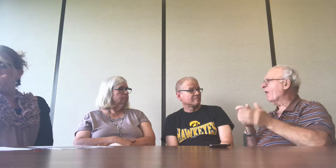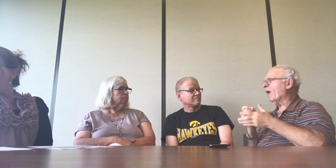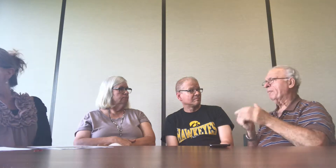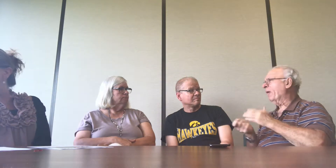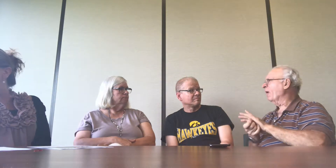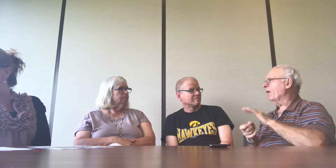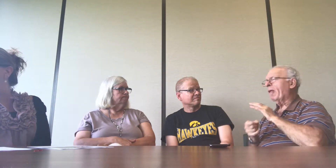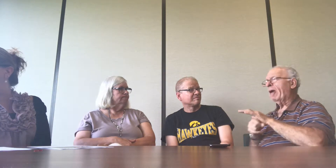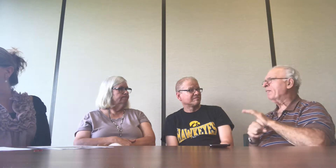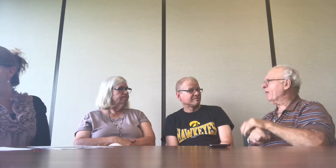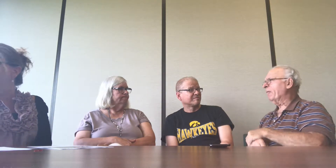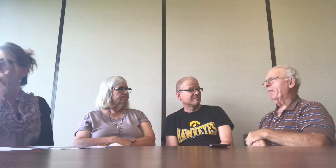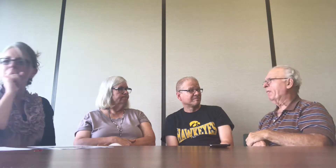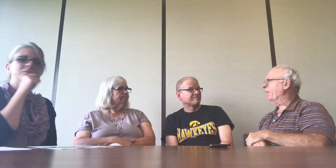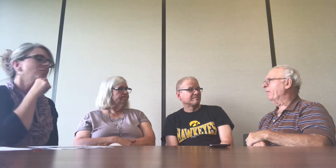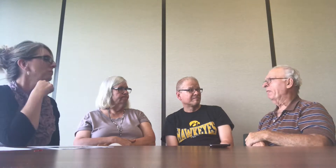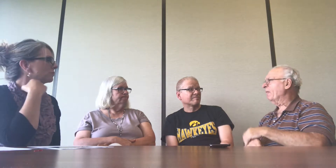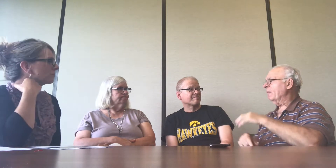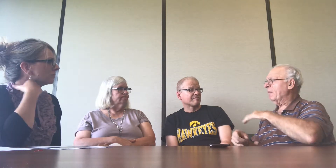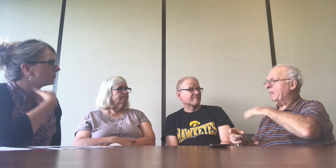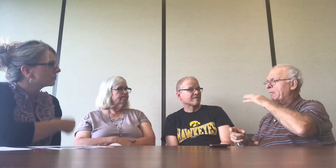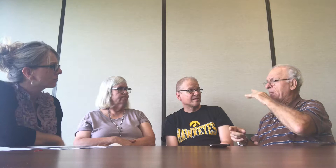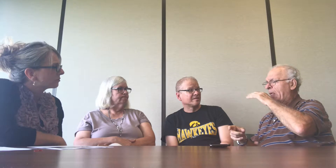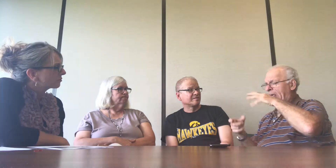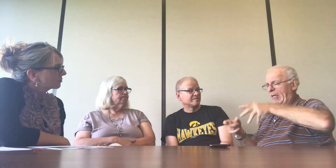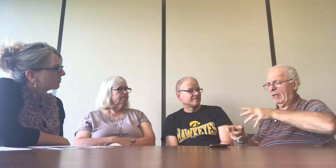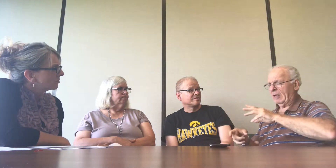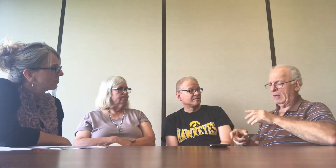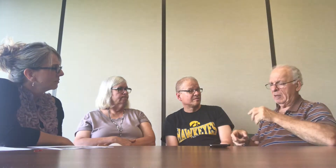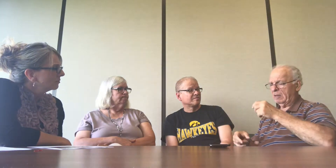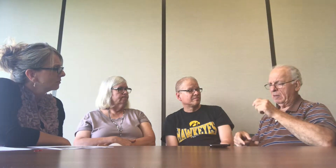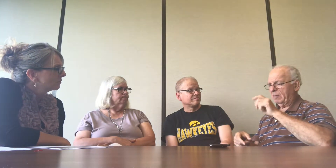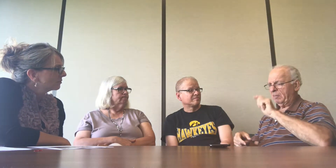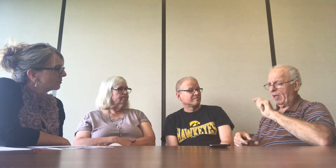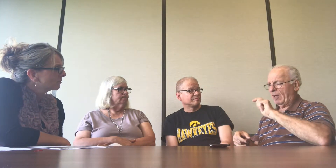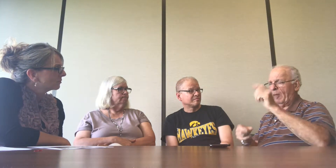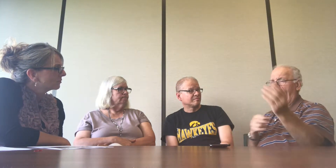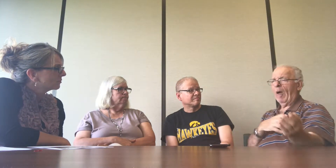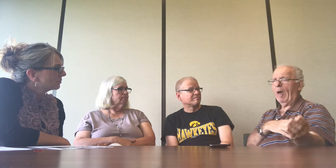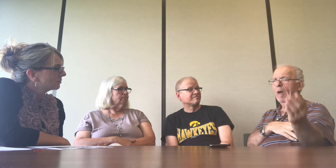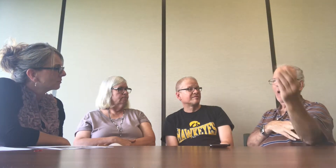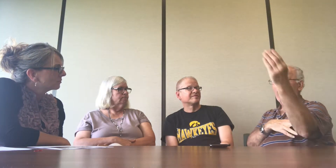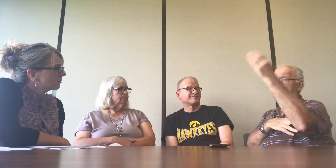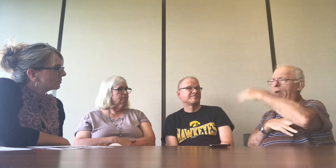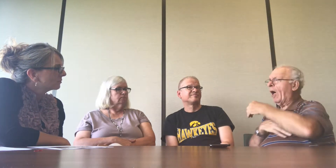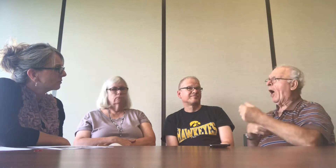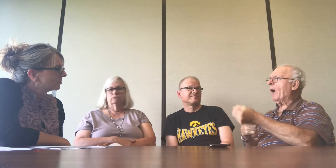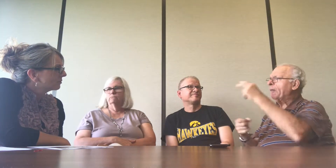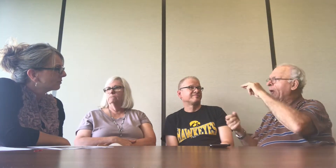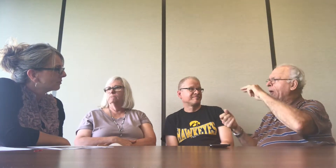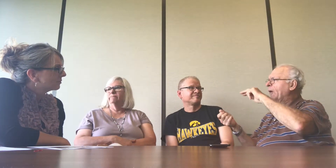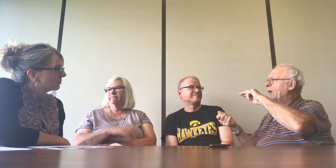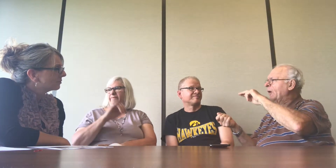Chris, yes, I remember my mother's nursing home didn't have enough